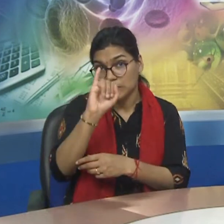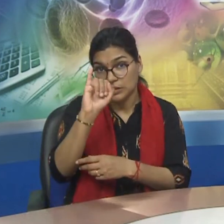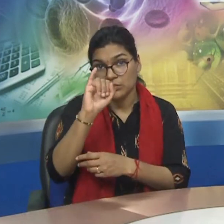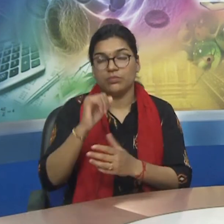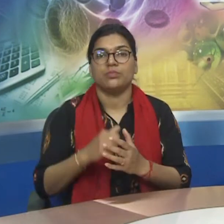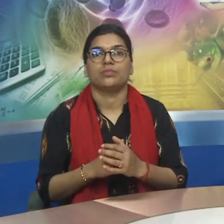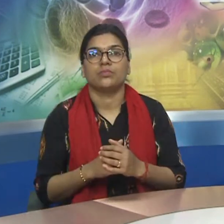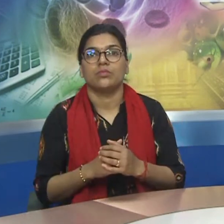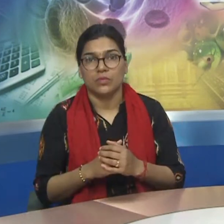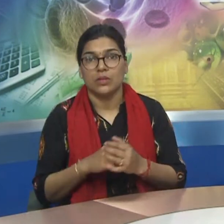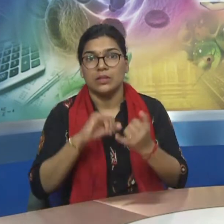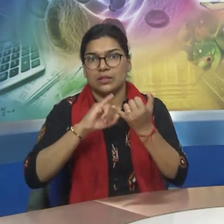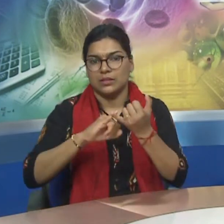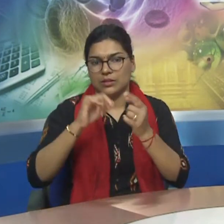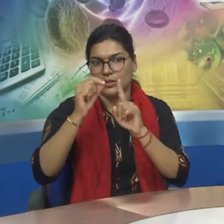Sixth word is spreadsheet.